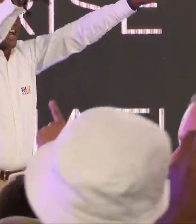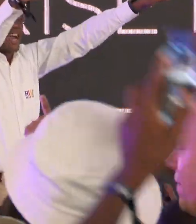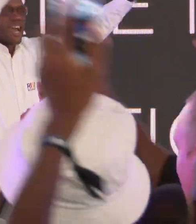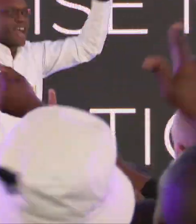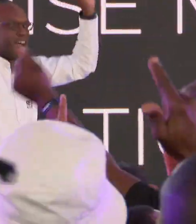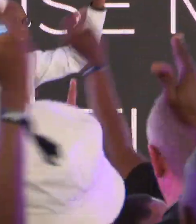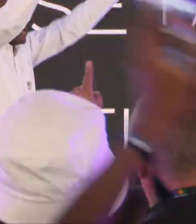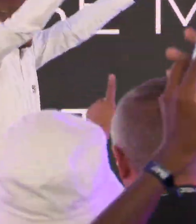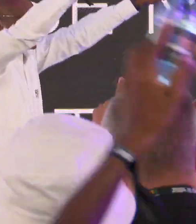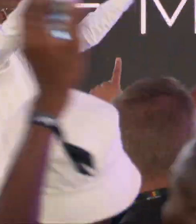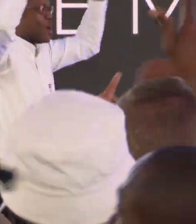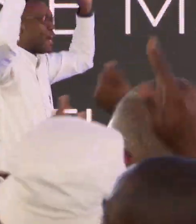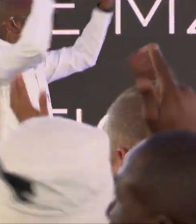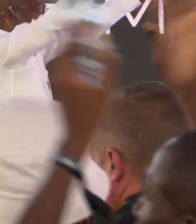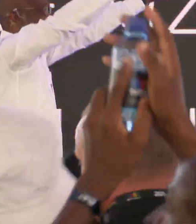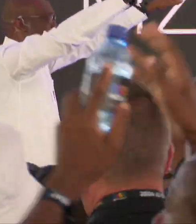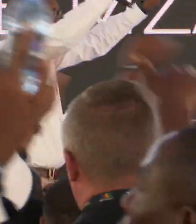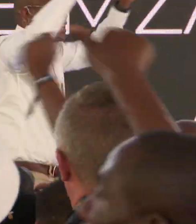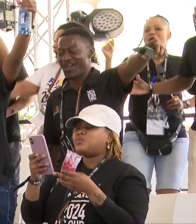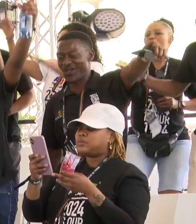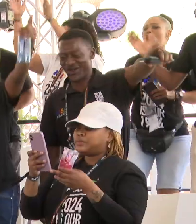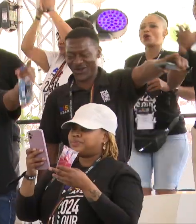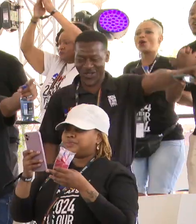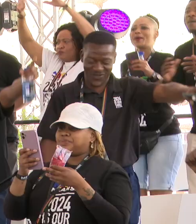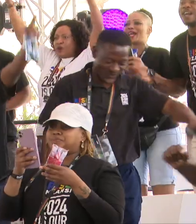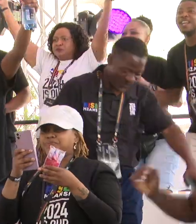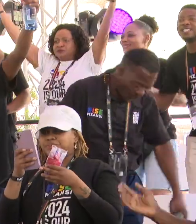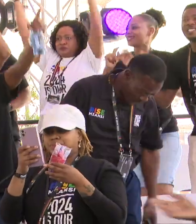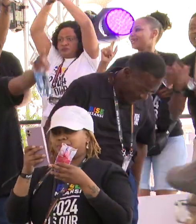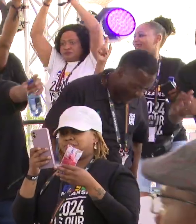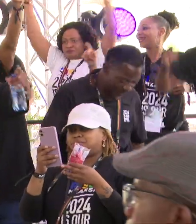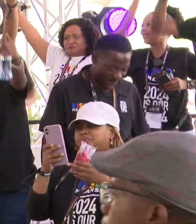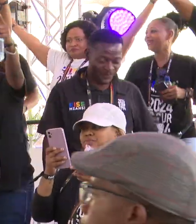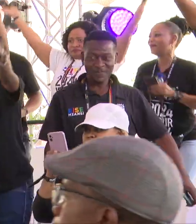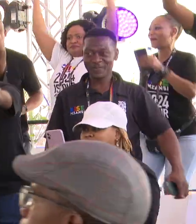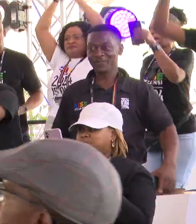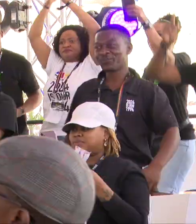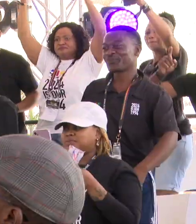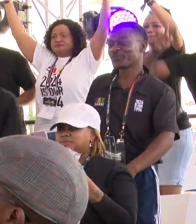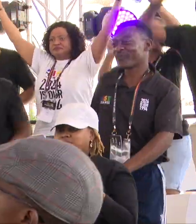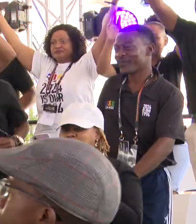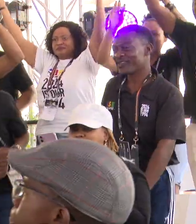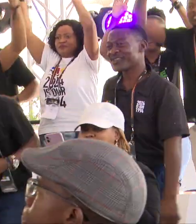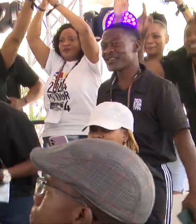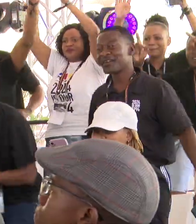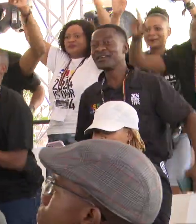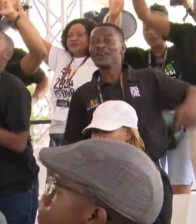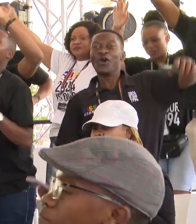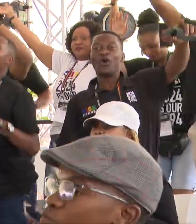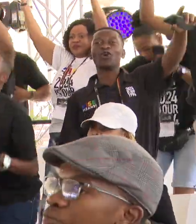Horobalete, Tua, Tua, Horobalete,